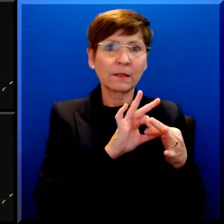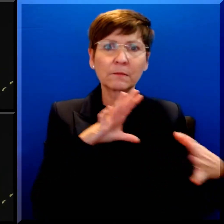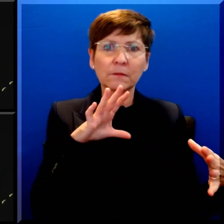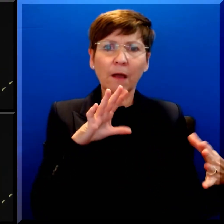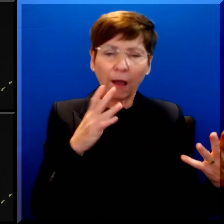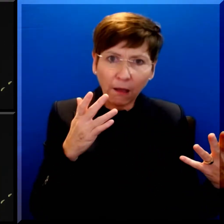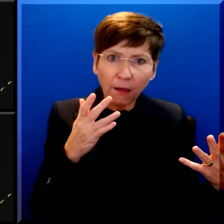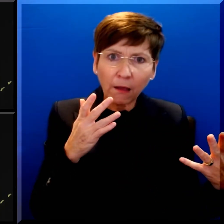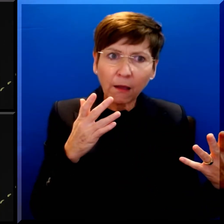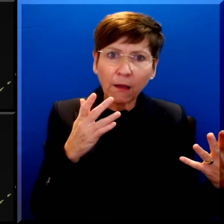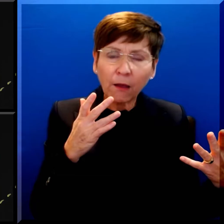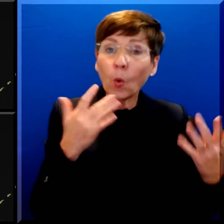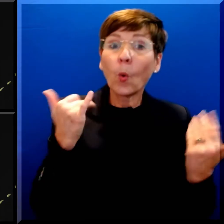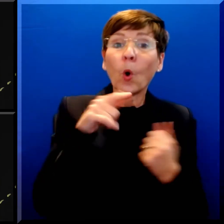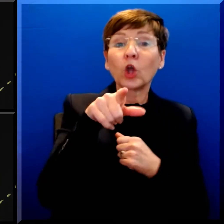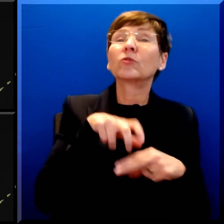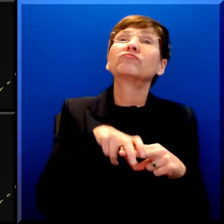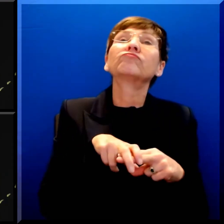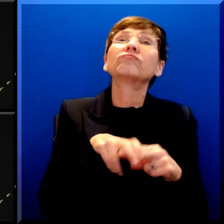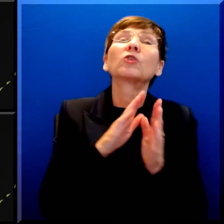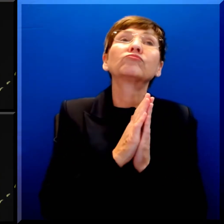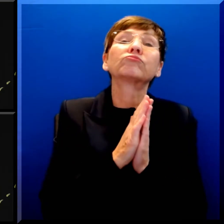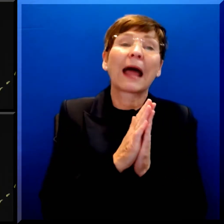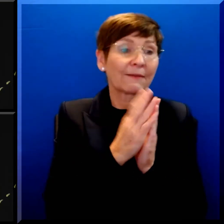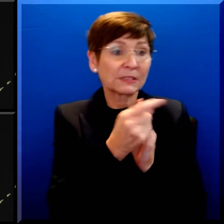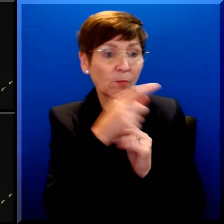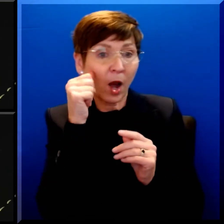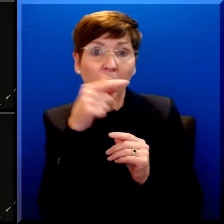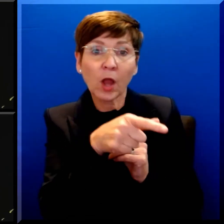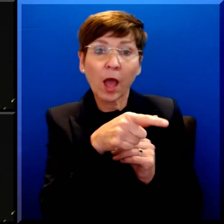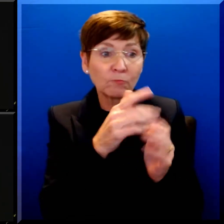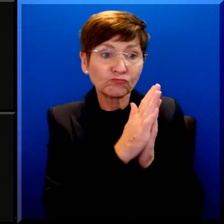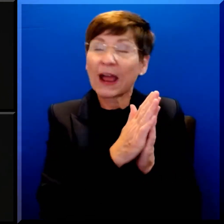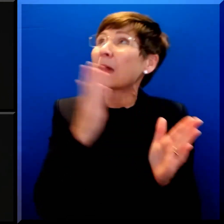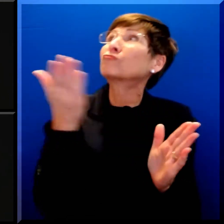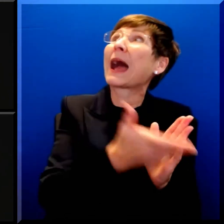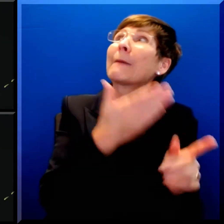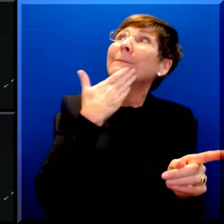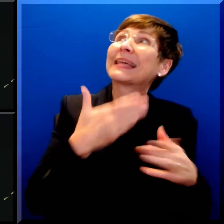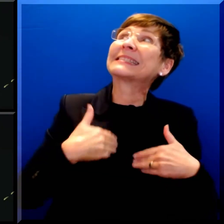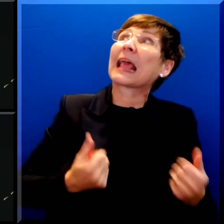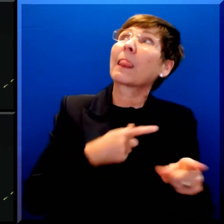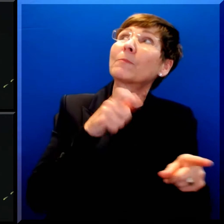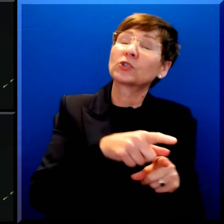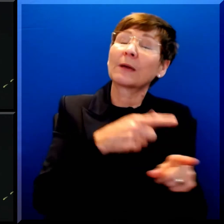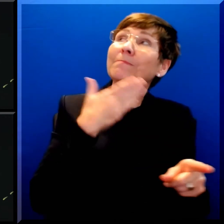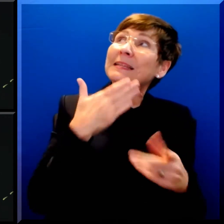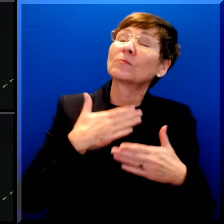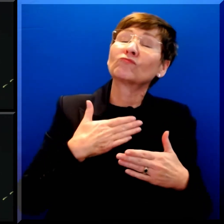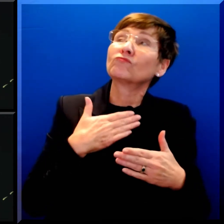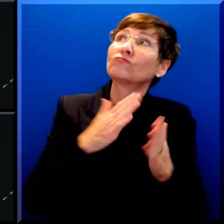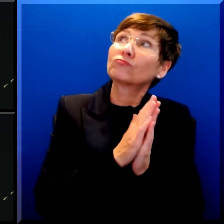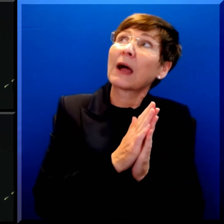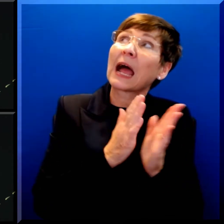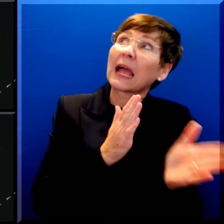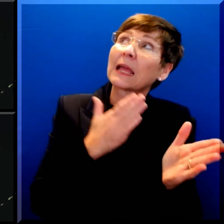sick and they not only don't get better, they get worse? God, what's going on here? What happens when